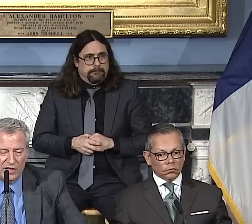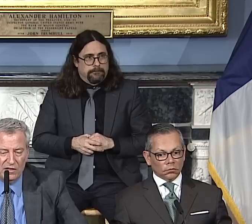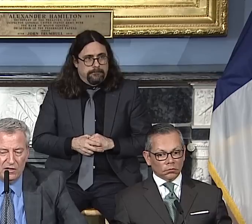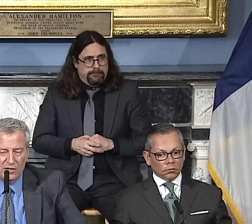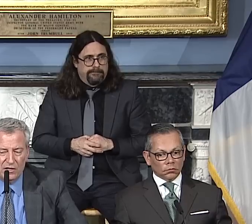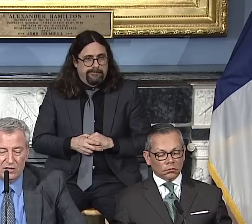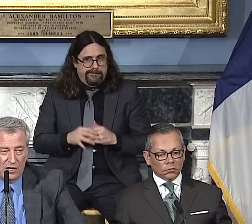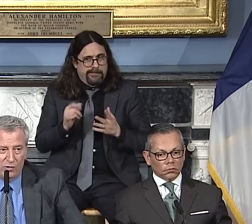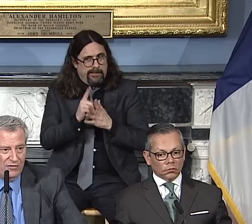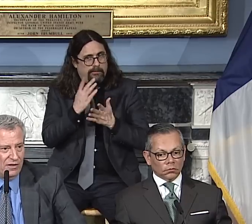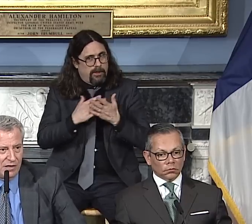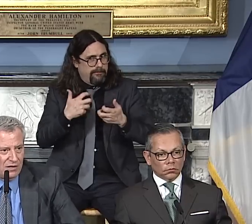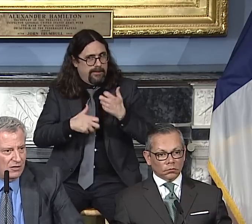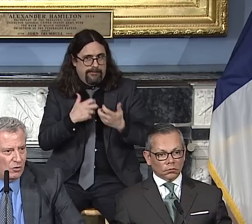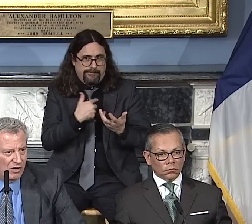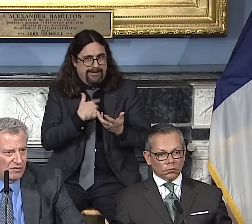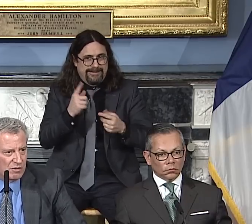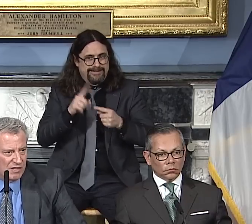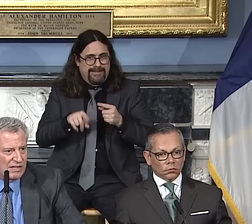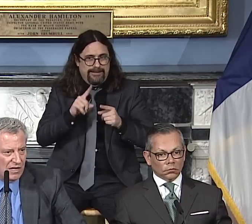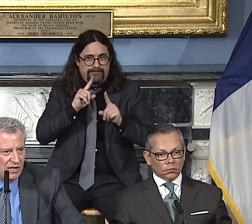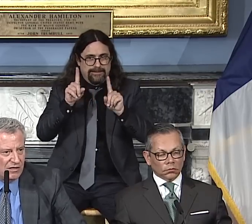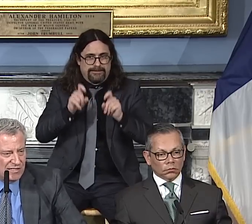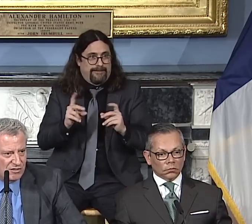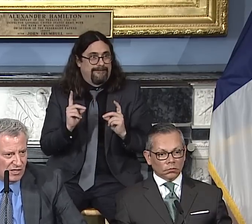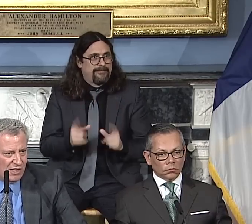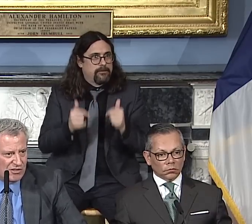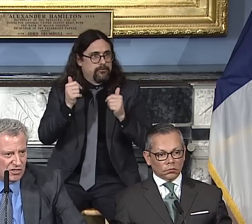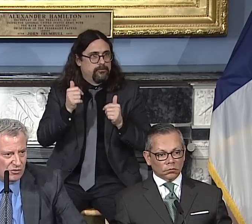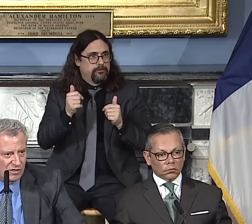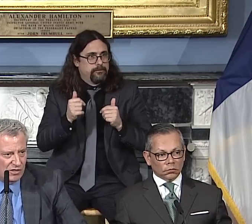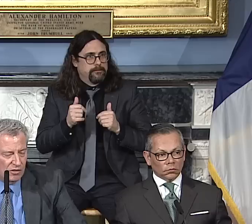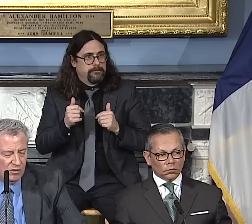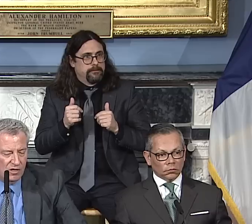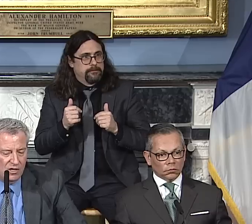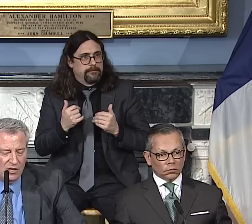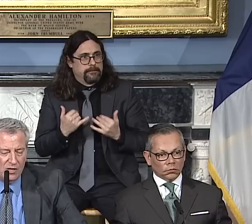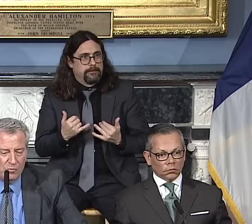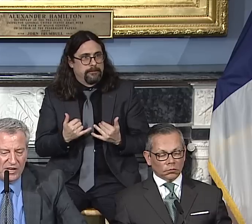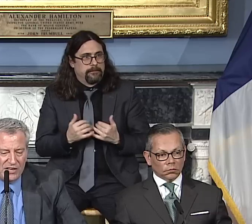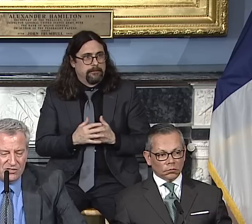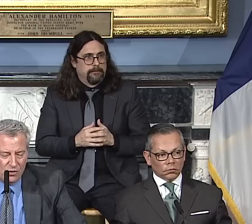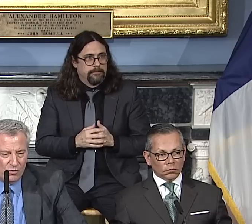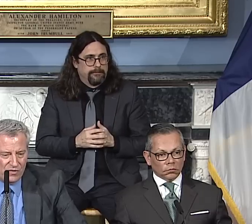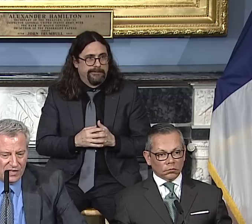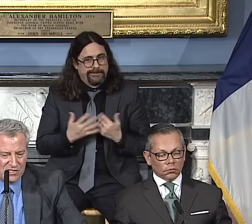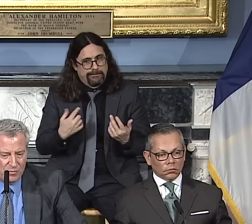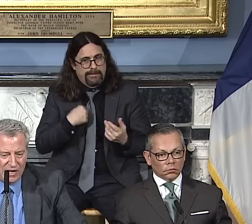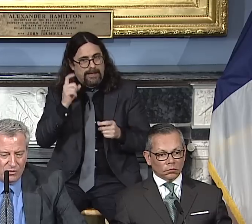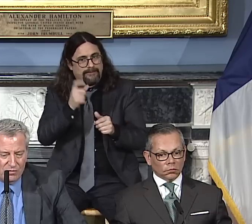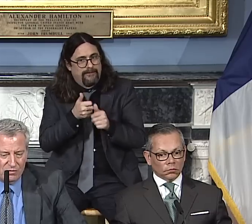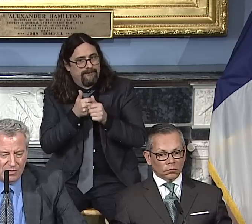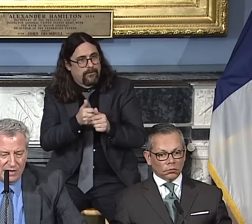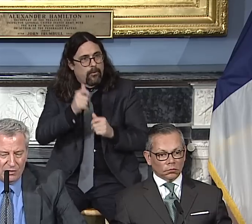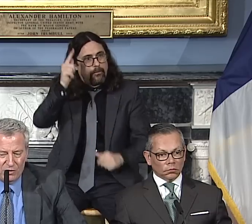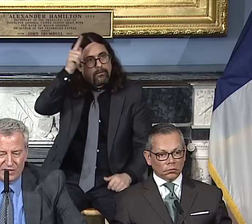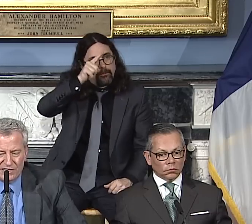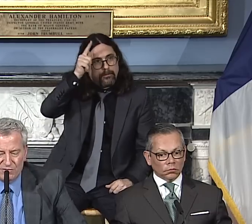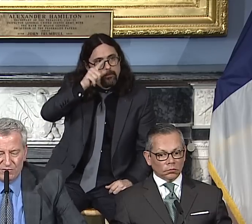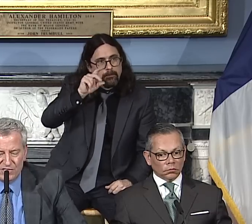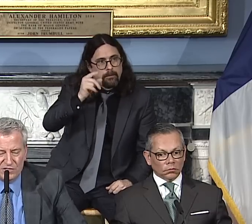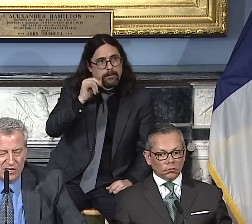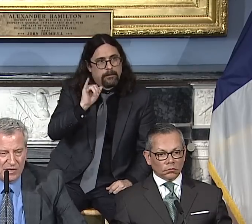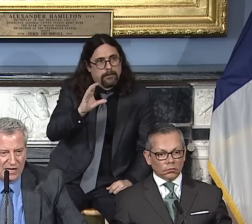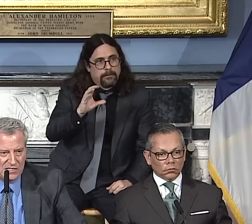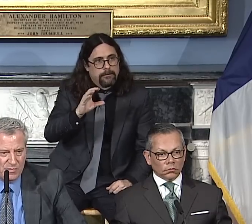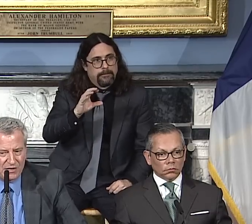right away. I don't love it, and no one loves it, but at least there's a logic to it, you know? But I don't think it's about how long it